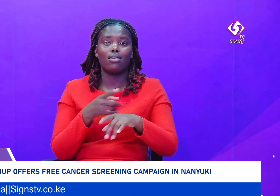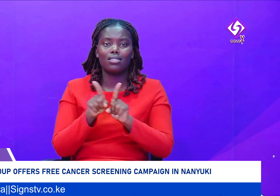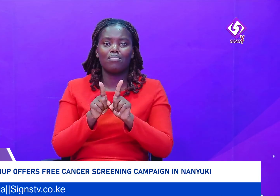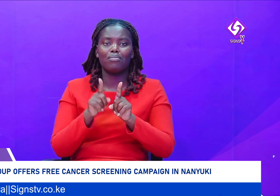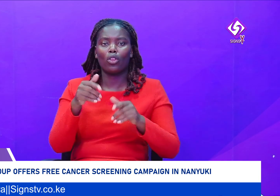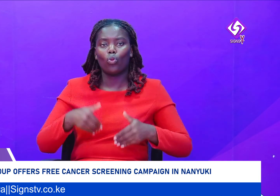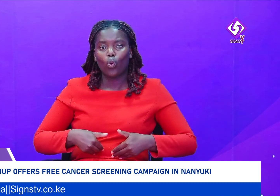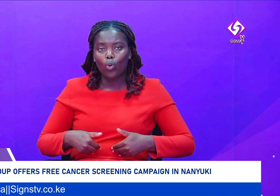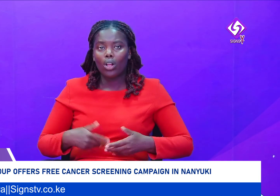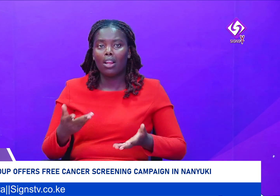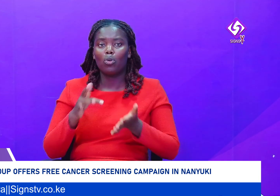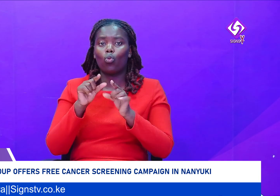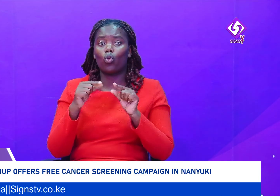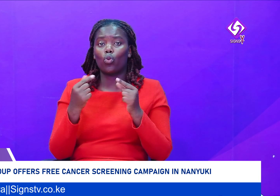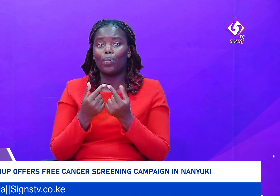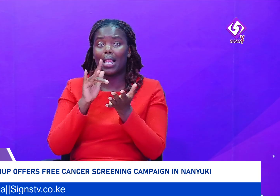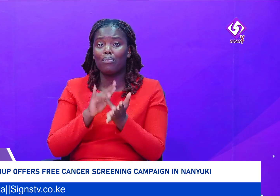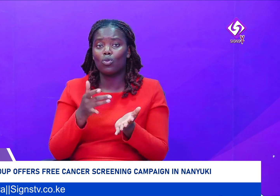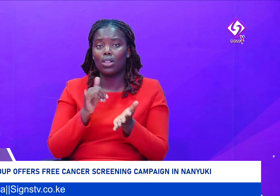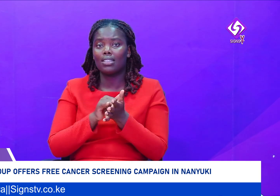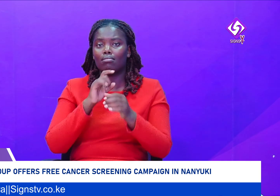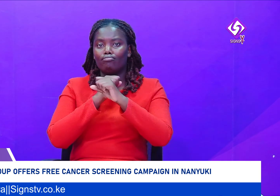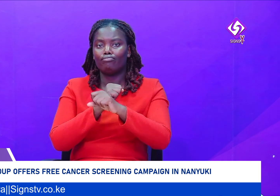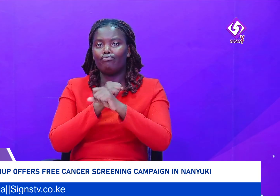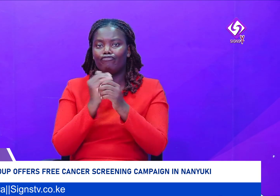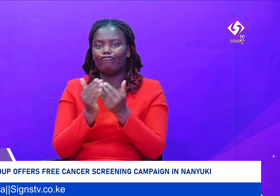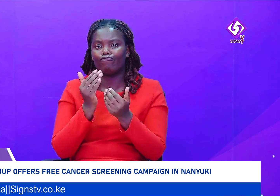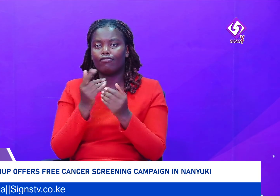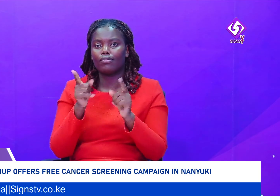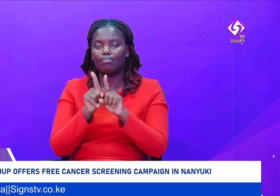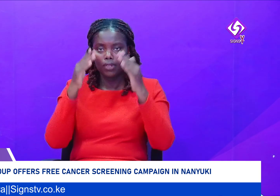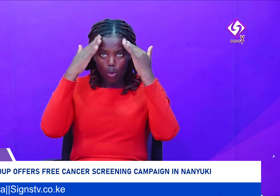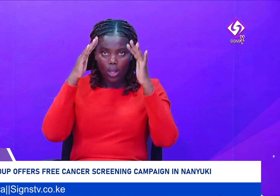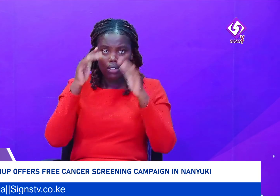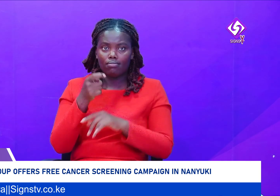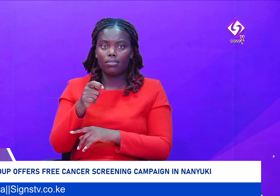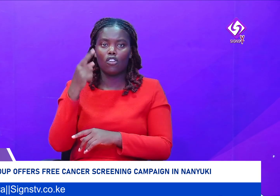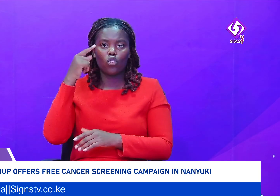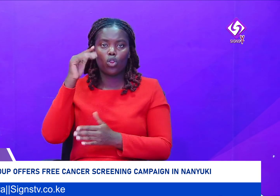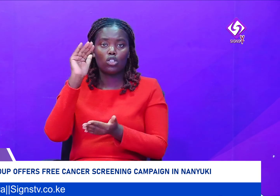that preventive care and awareness are key in reducing the risks